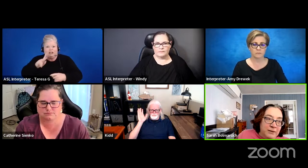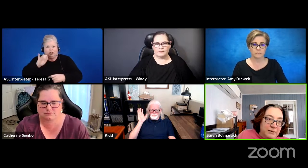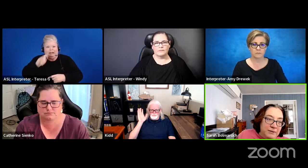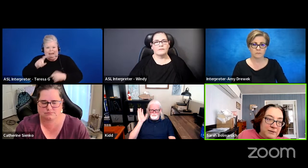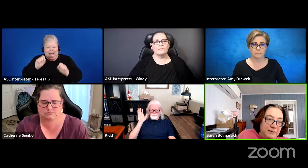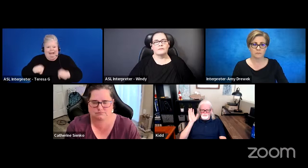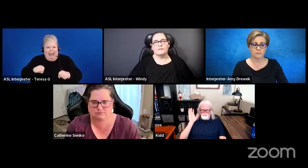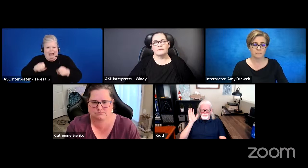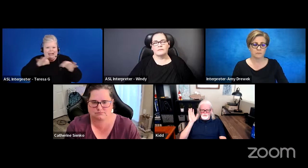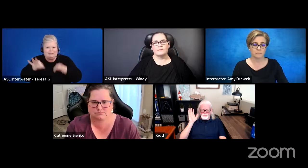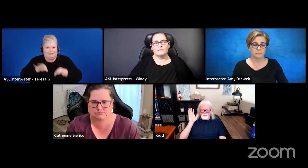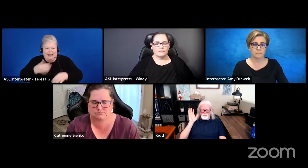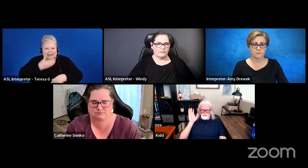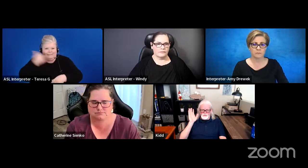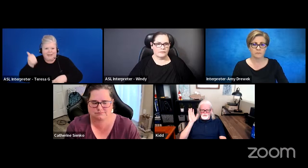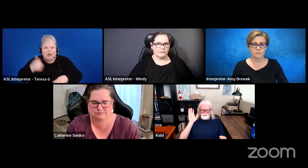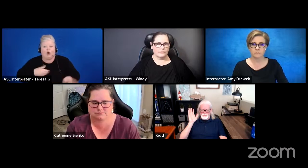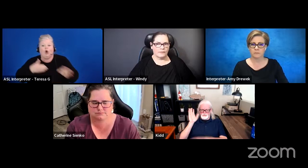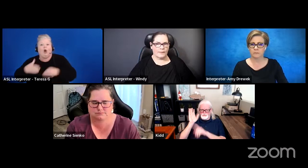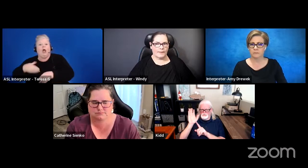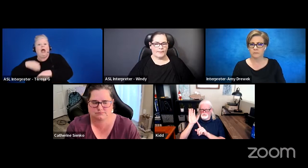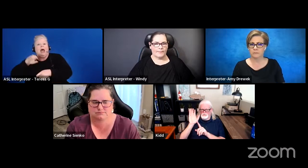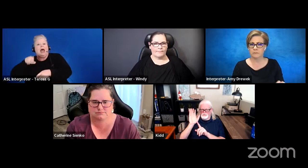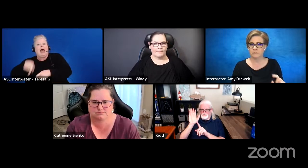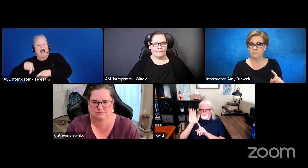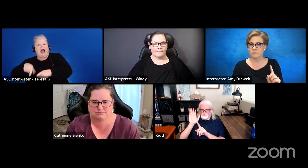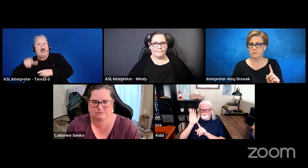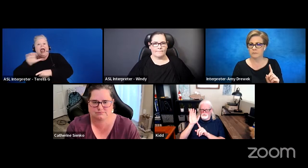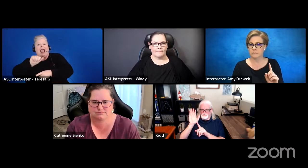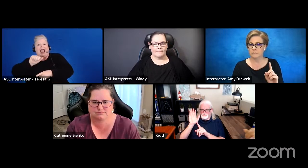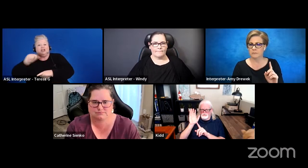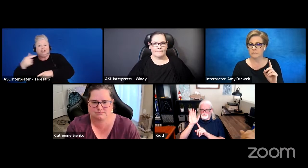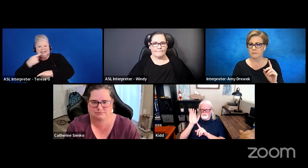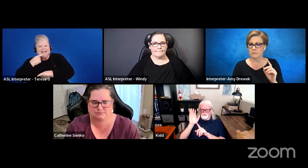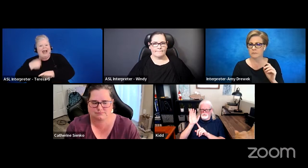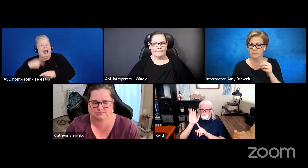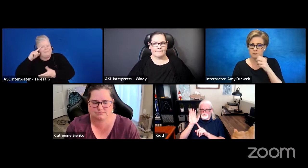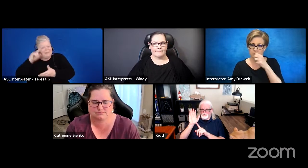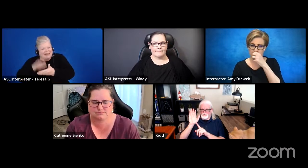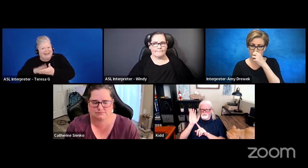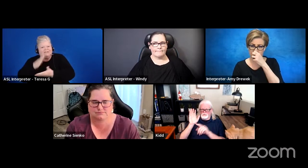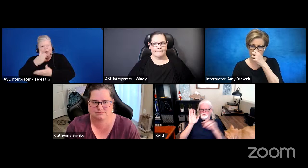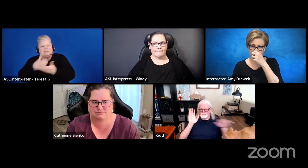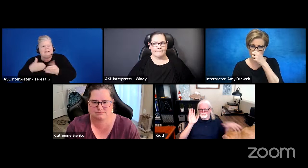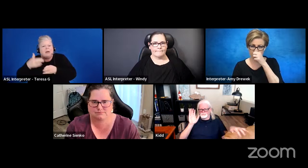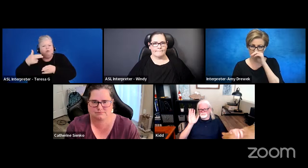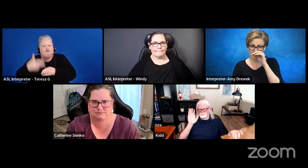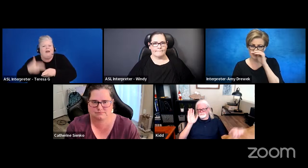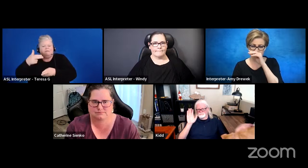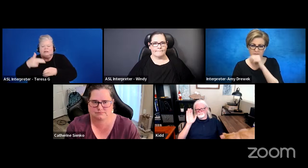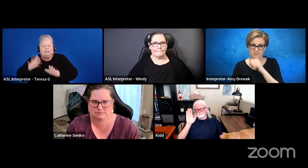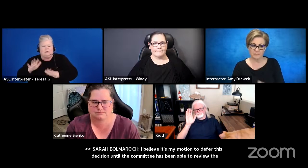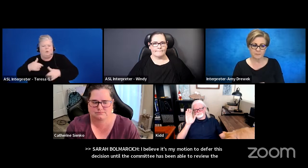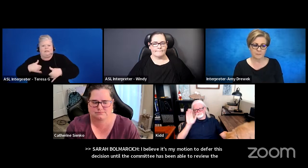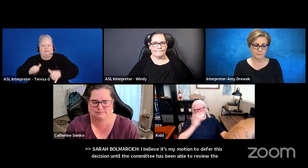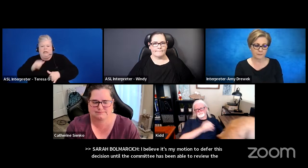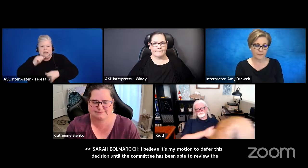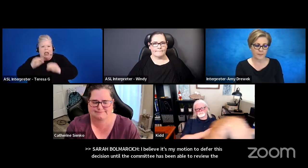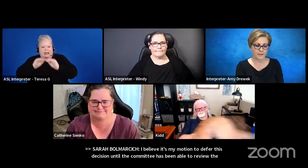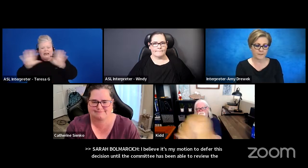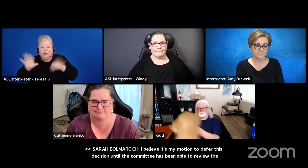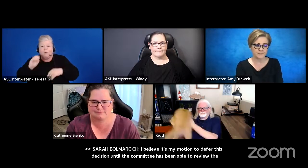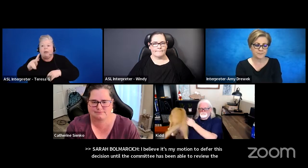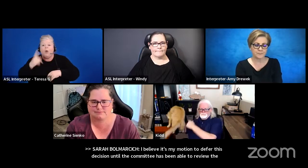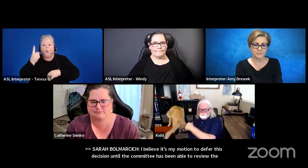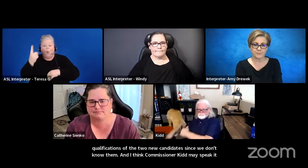ahead. I believe there was some reference, and I think this is where we're not clear. There was some statement regarding there